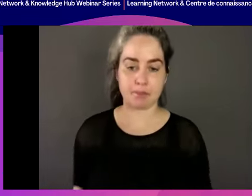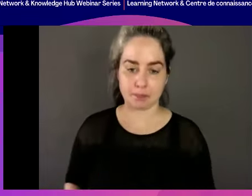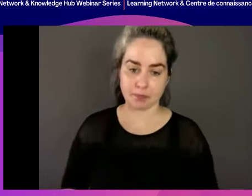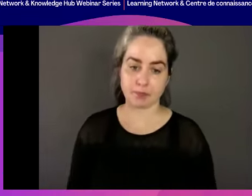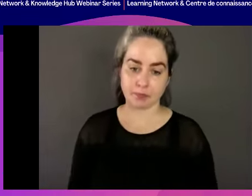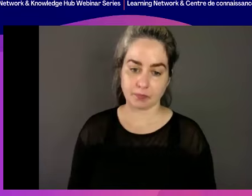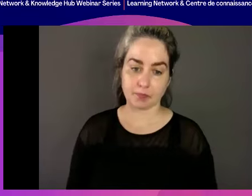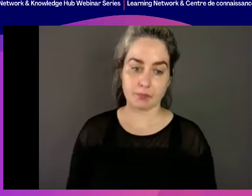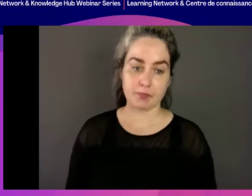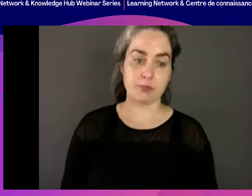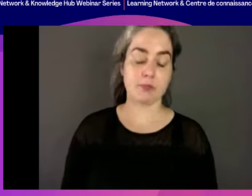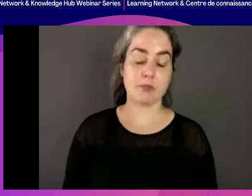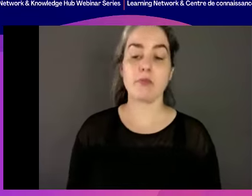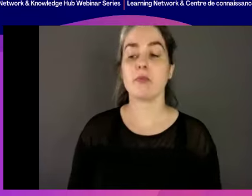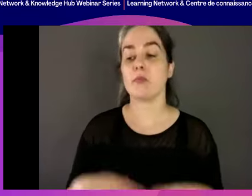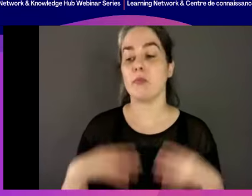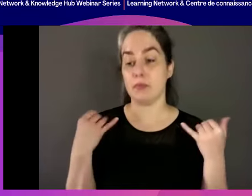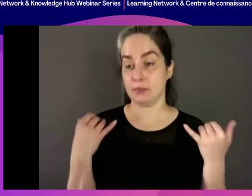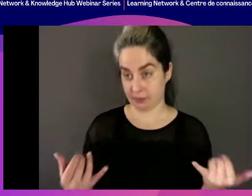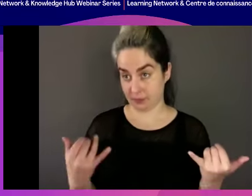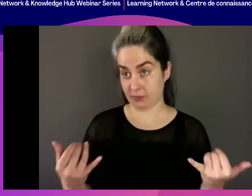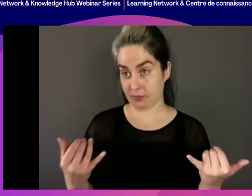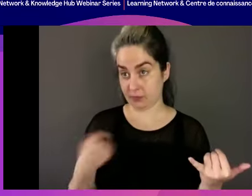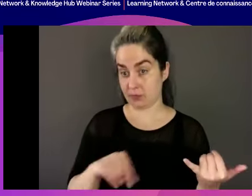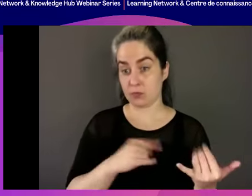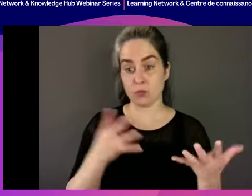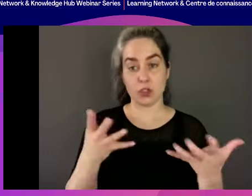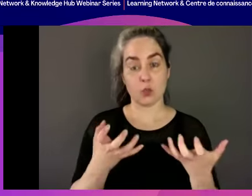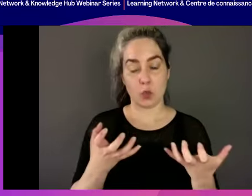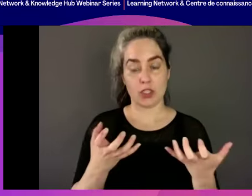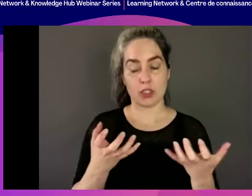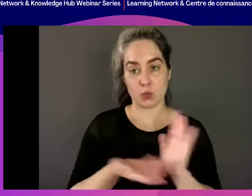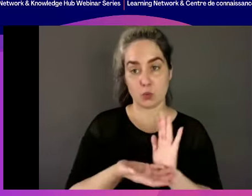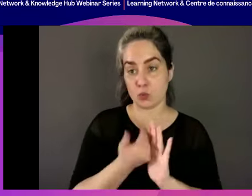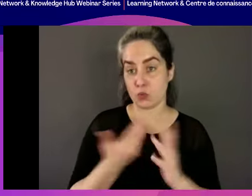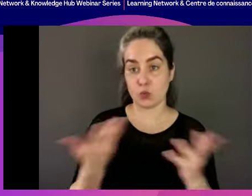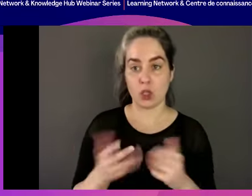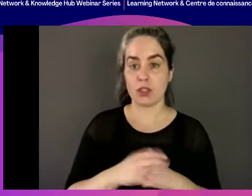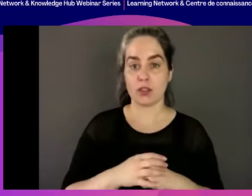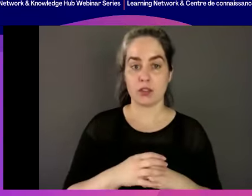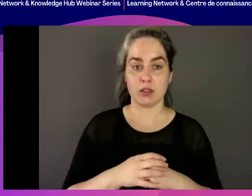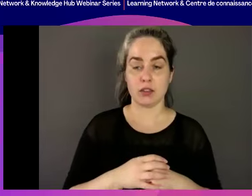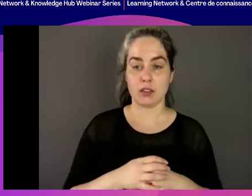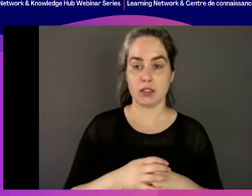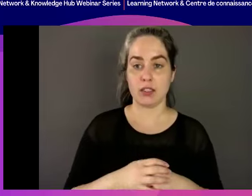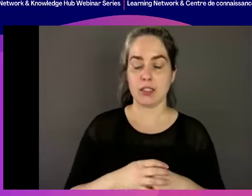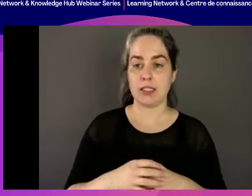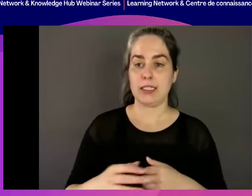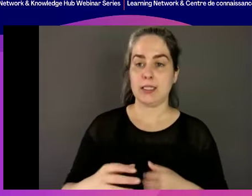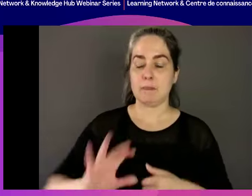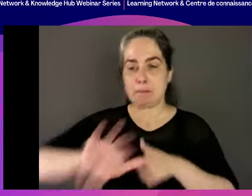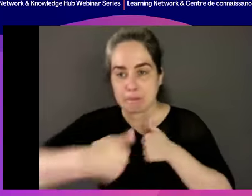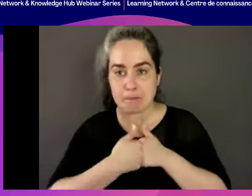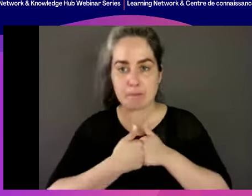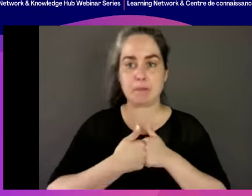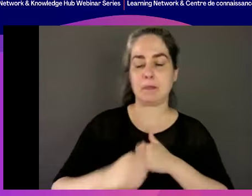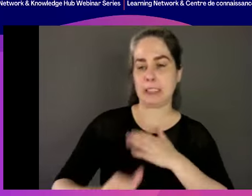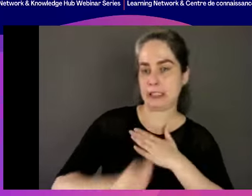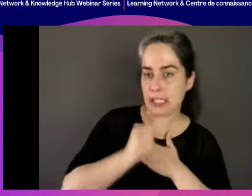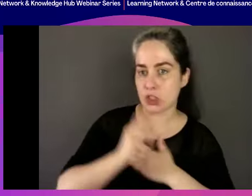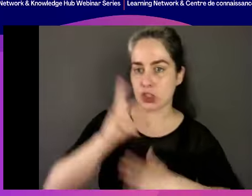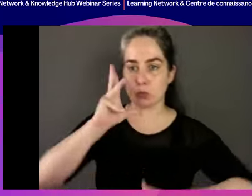So here we wanted to look at how does exposure to childhood adversities influence this relationship